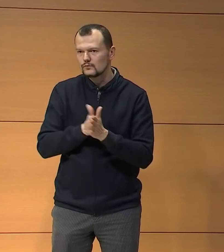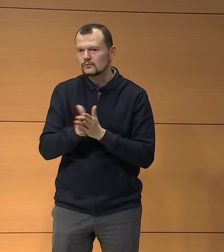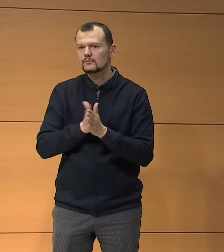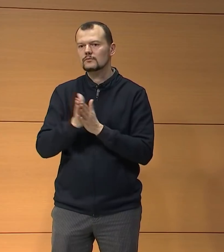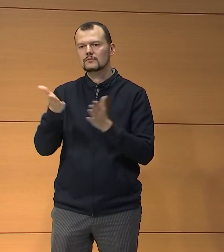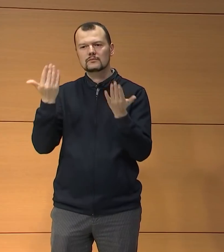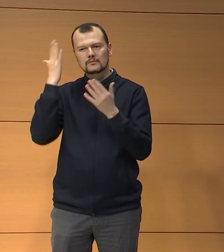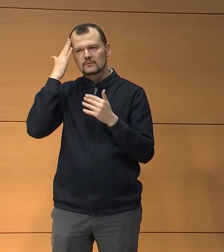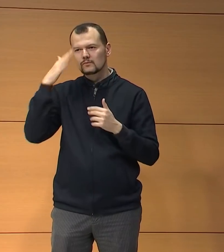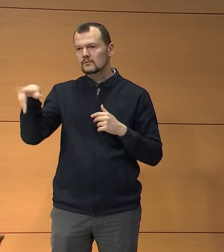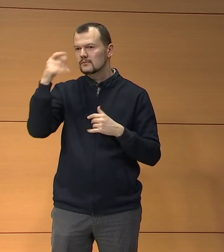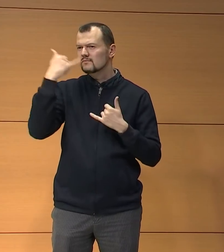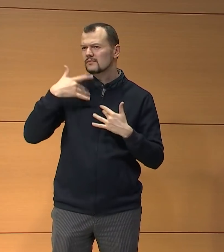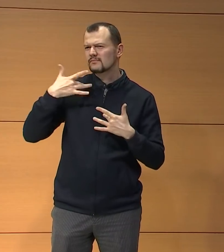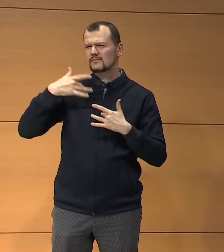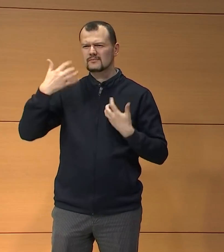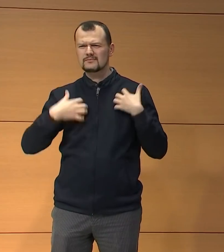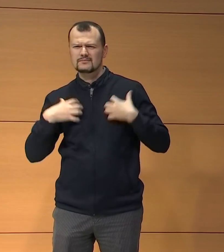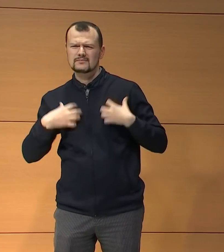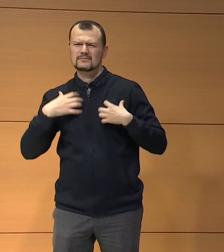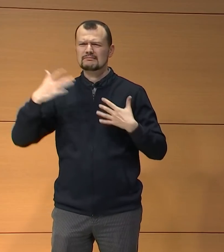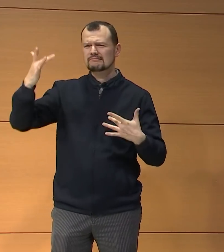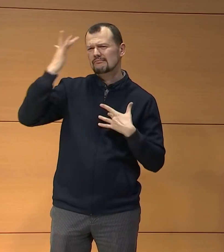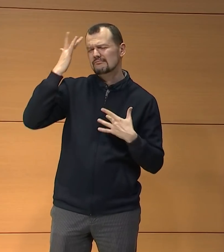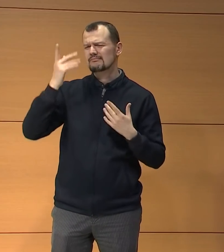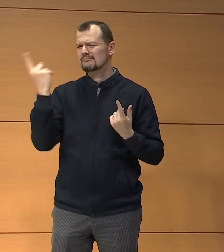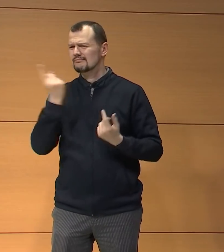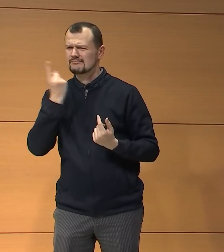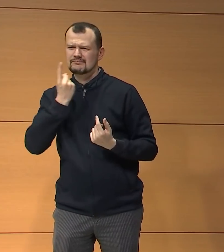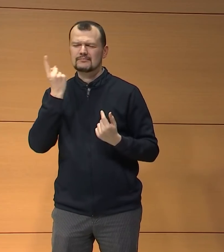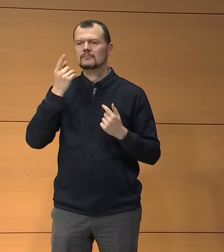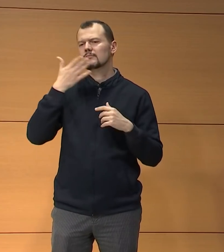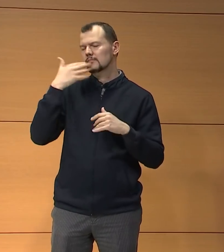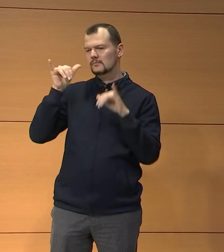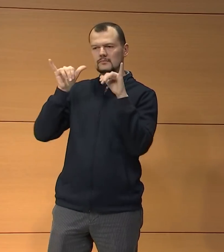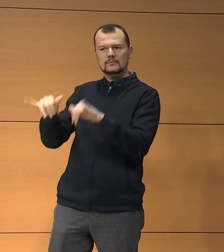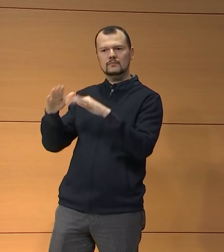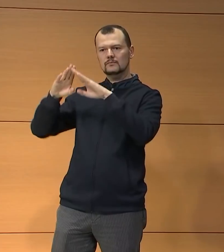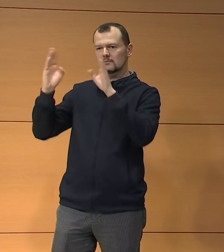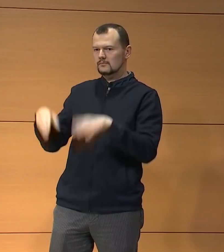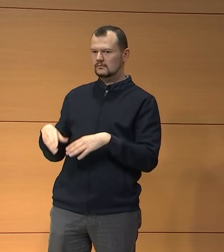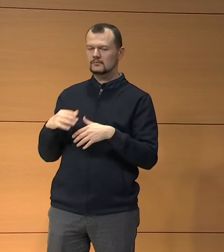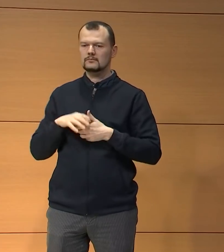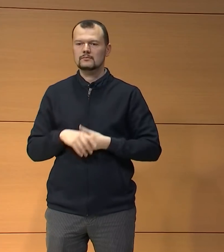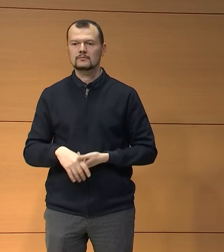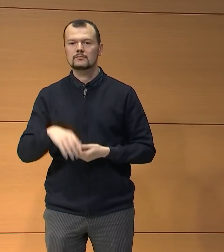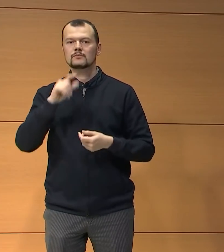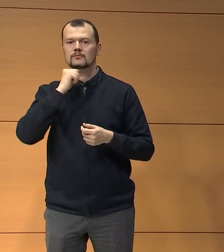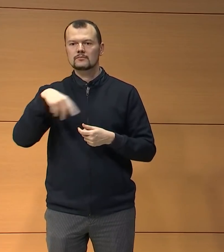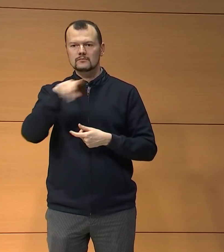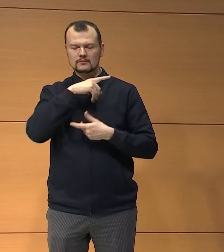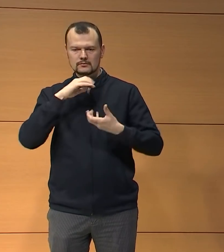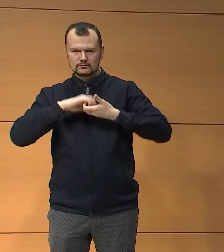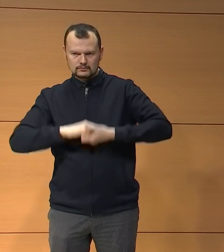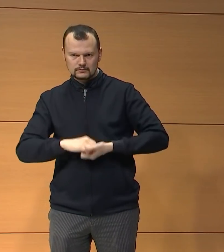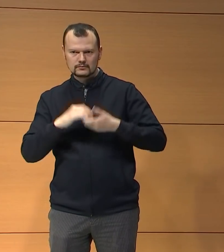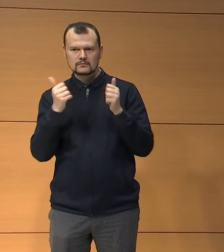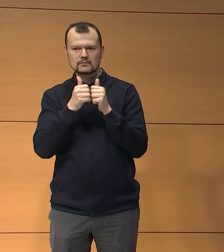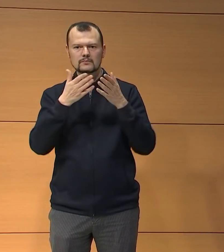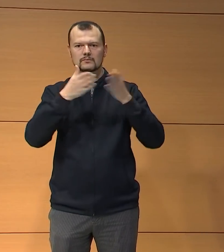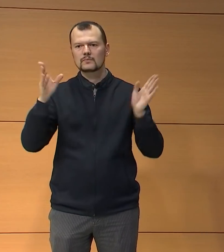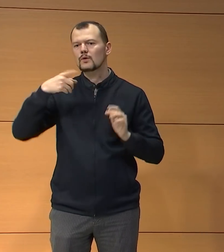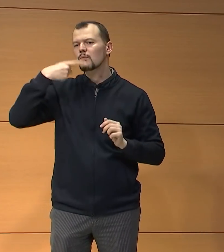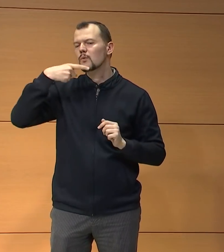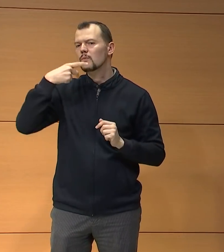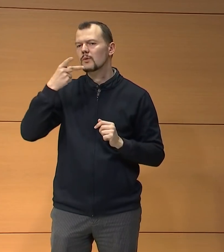sick. We are also working with partners to develop guidance on public gatherings. This will include which events should be